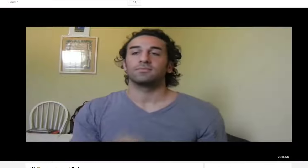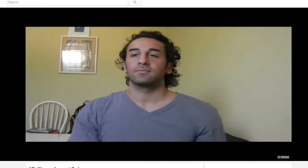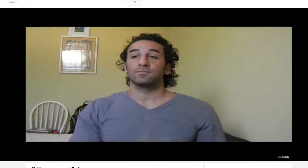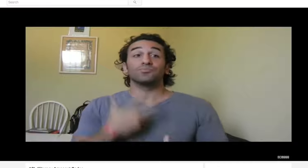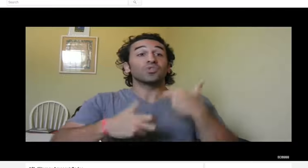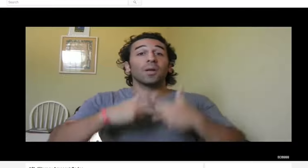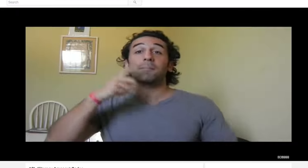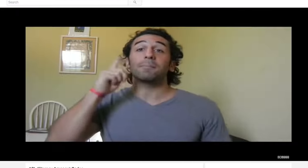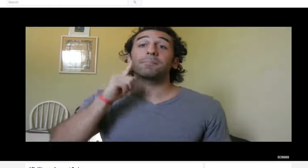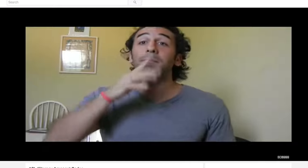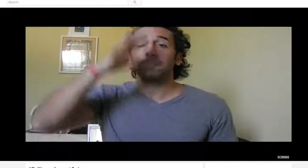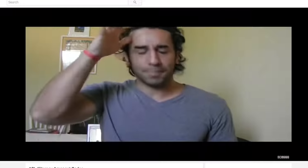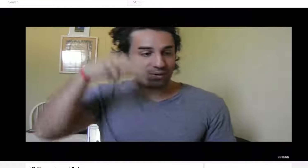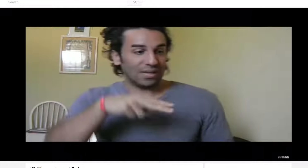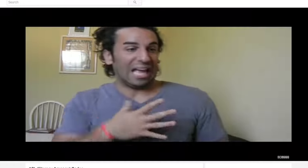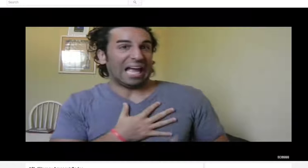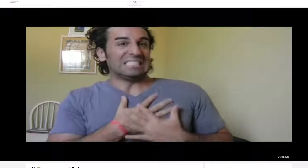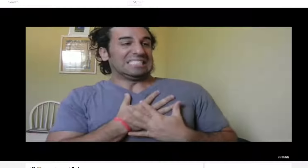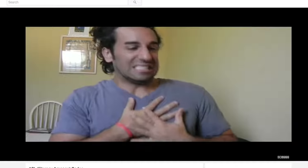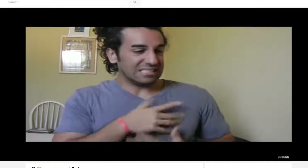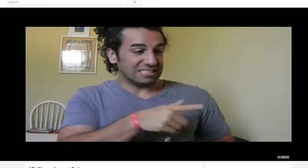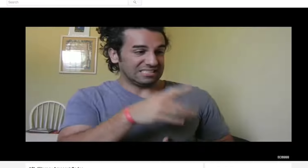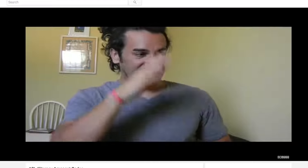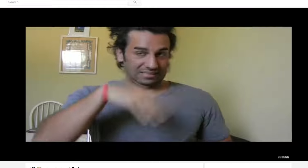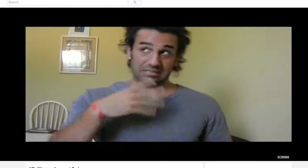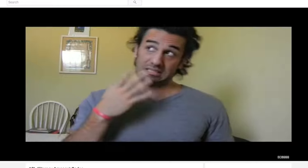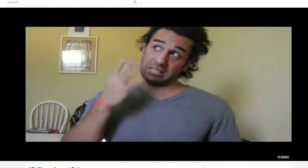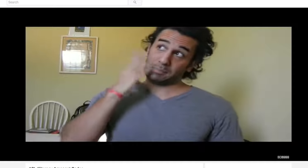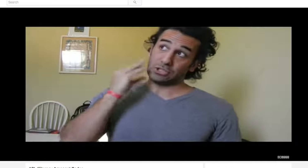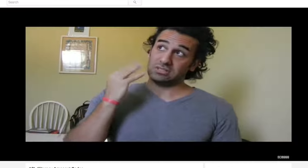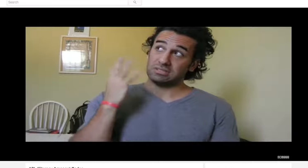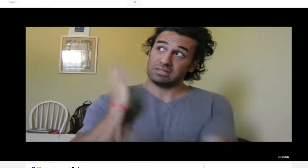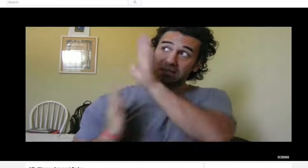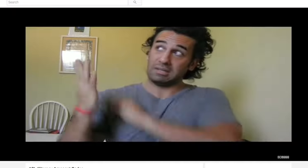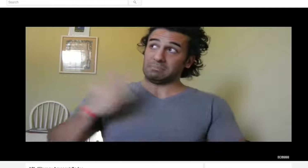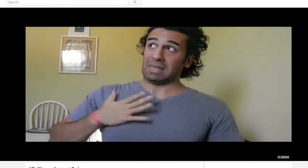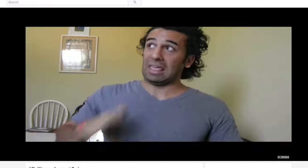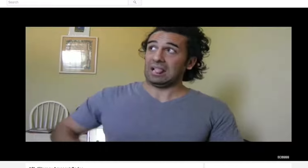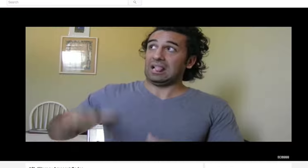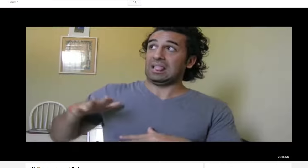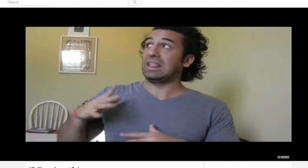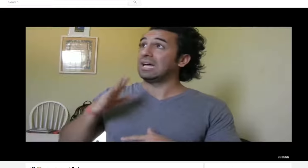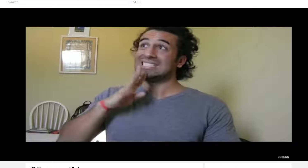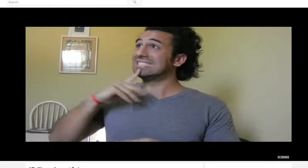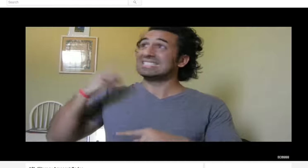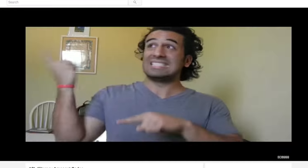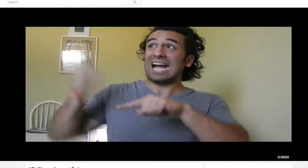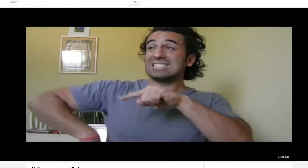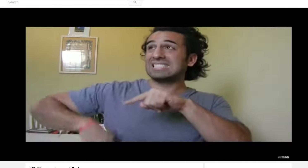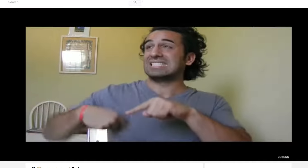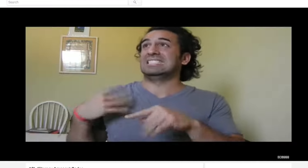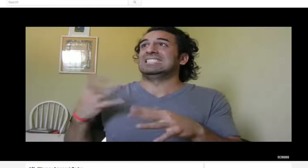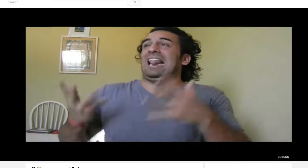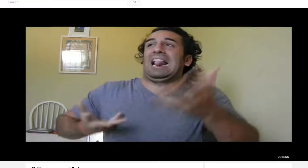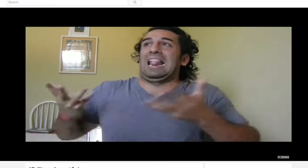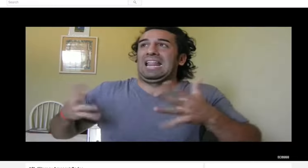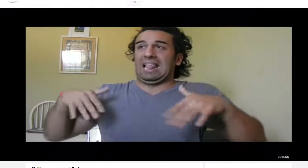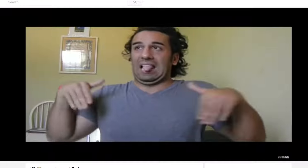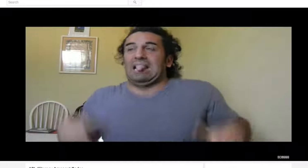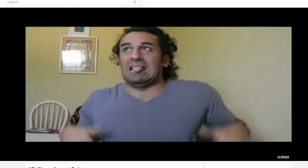in. The problem comes, however, when deaf parents look back on their experiences growing up, when they were forced to